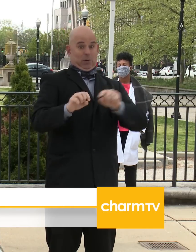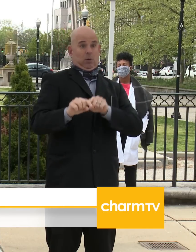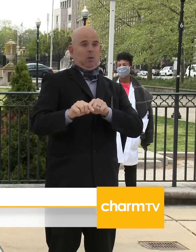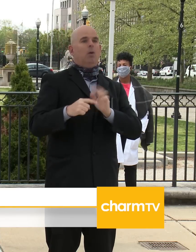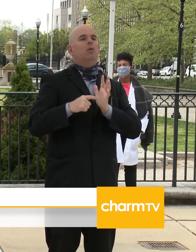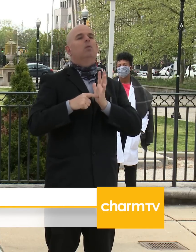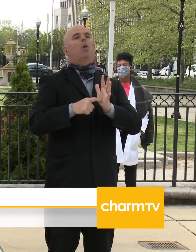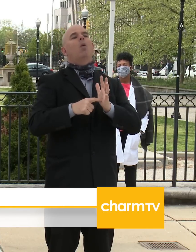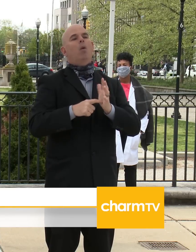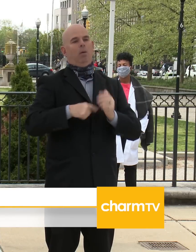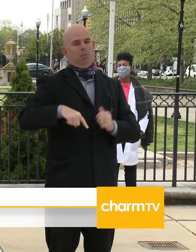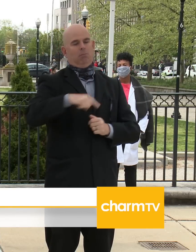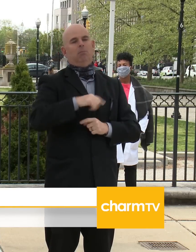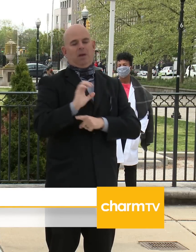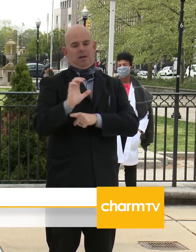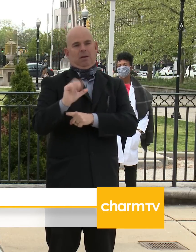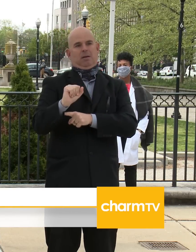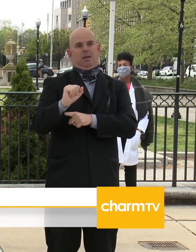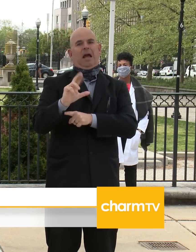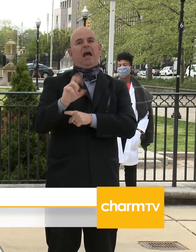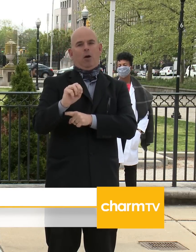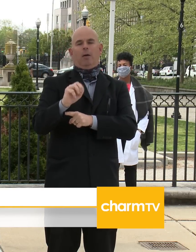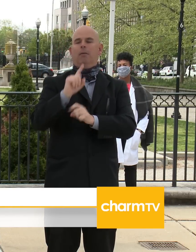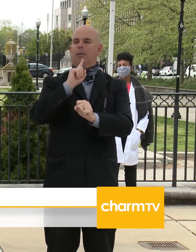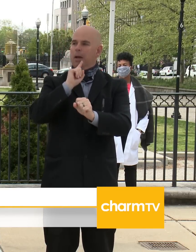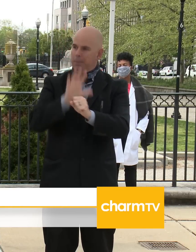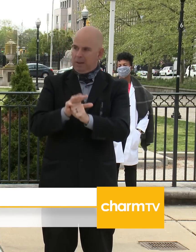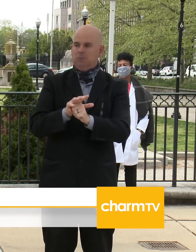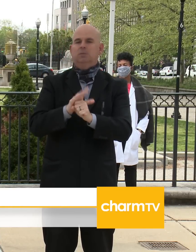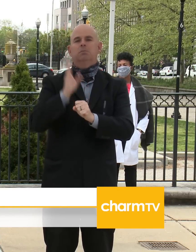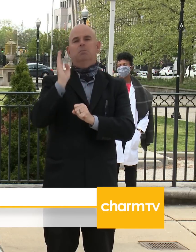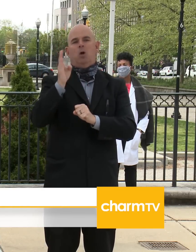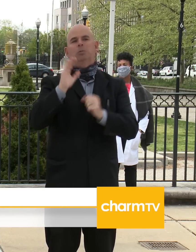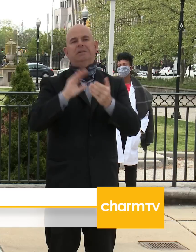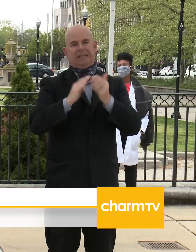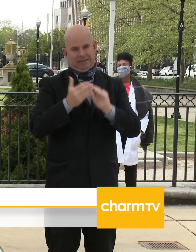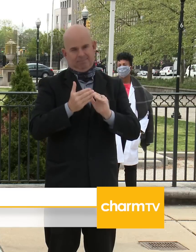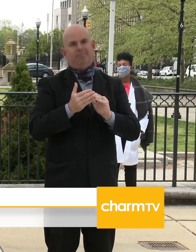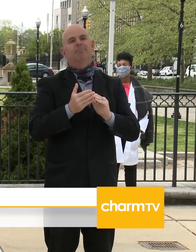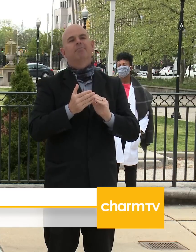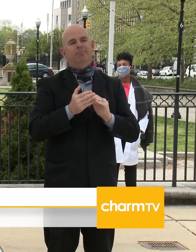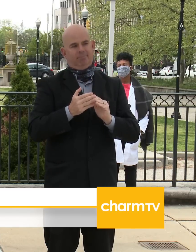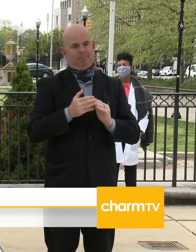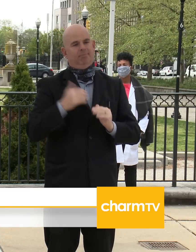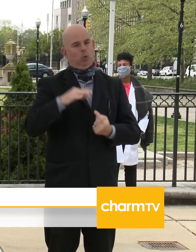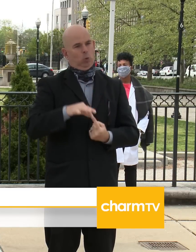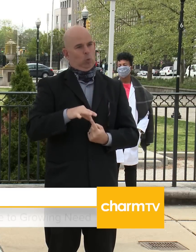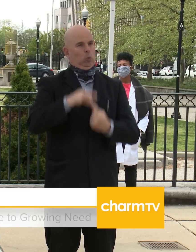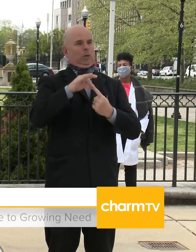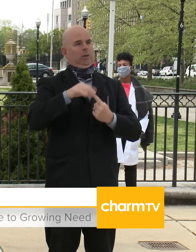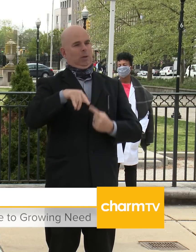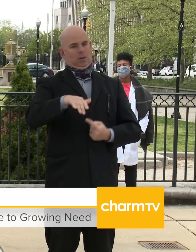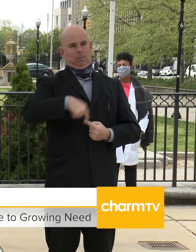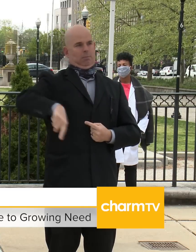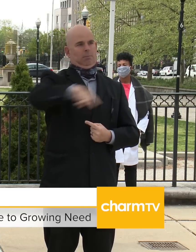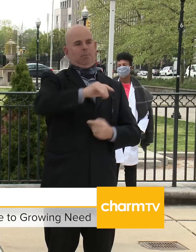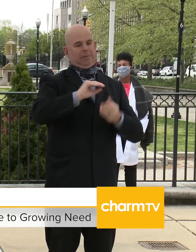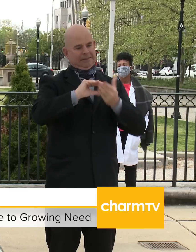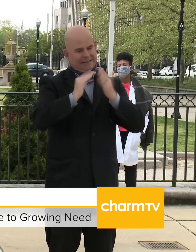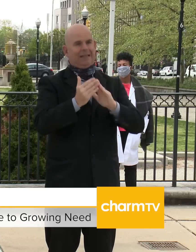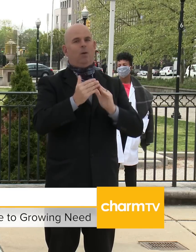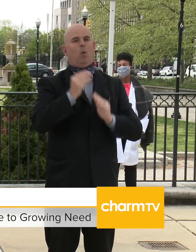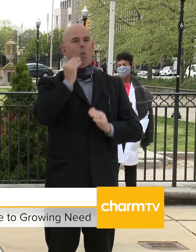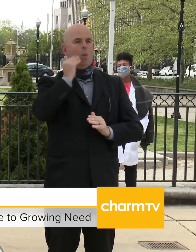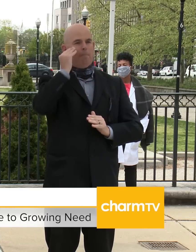expertise, commitment, and collaborative spirit so unique to Baltimore City, and to what is